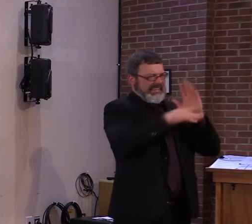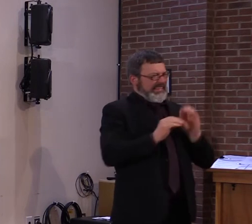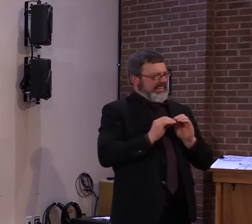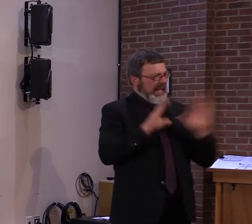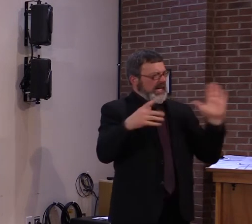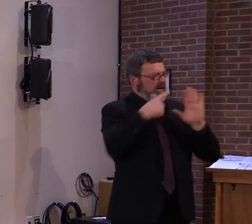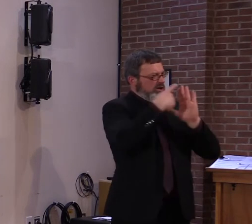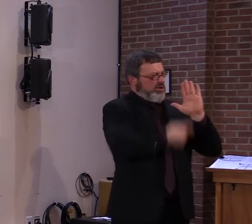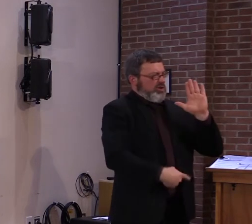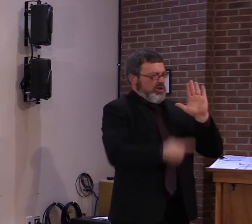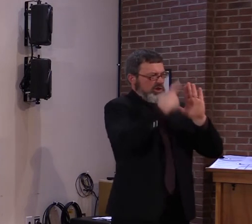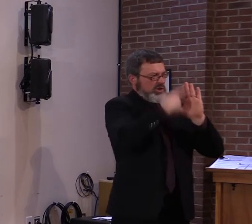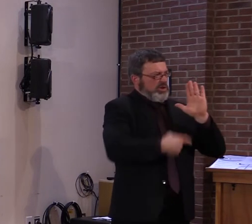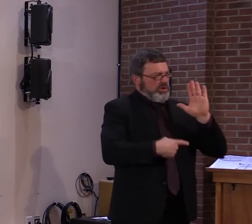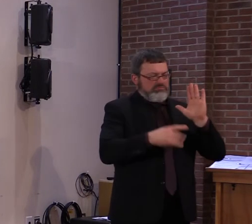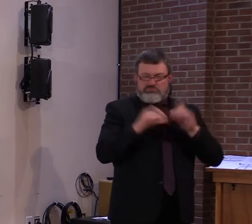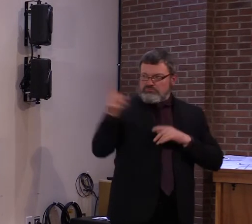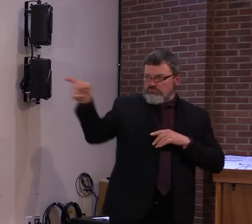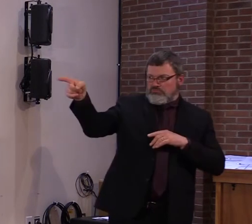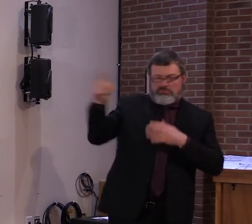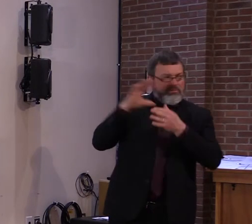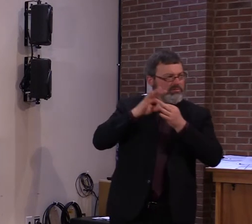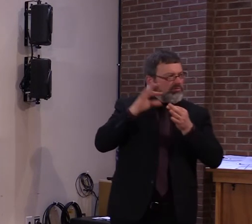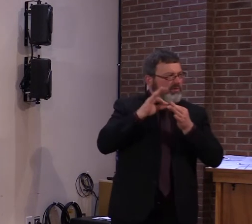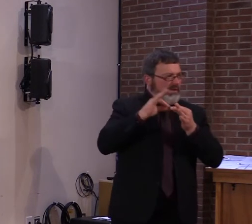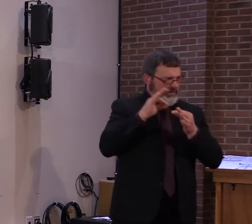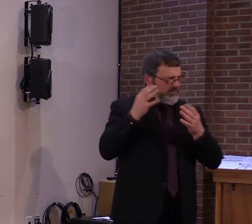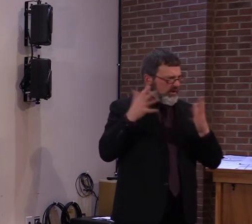Governor, there are some